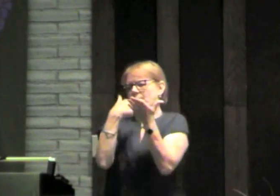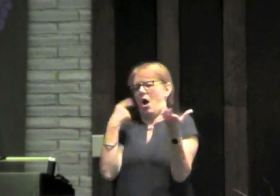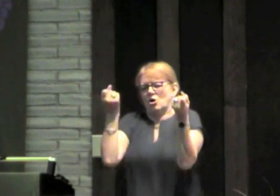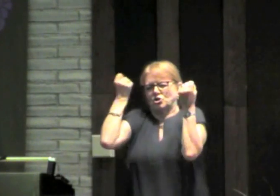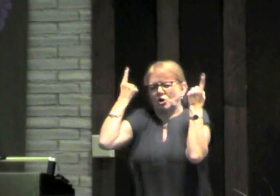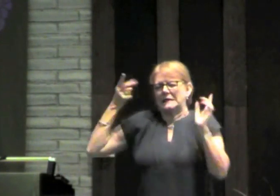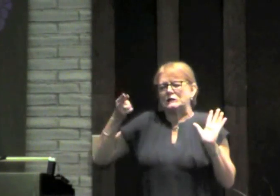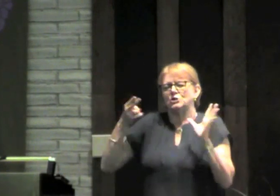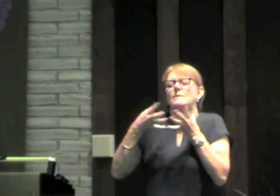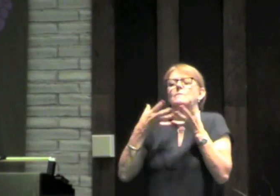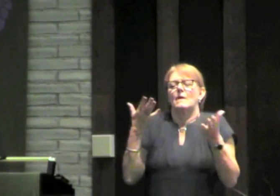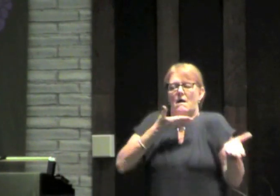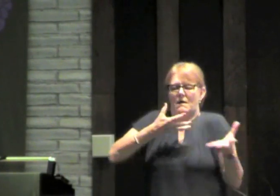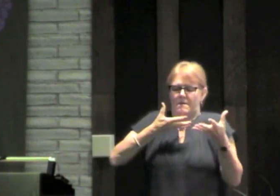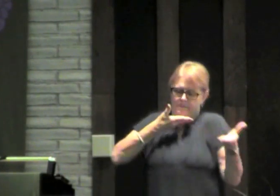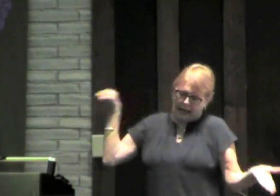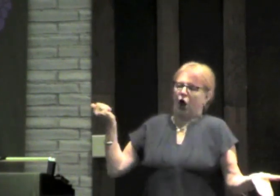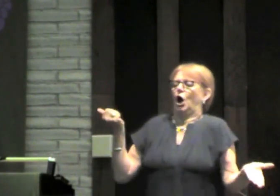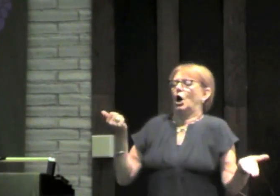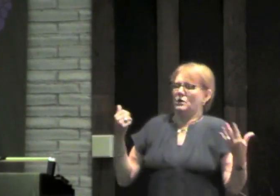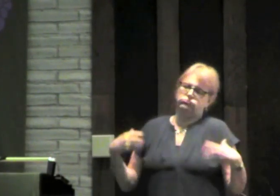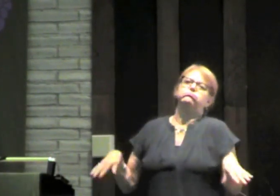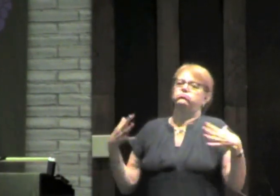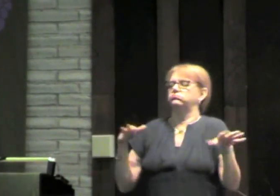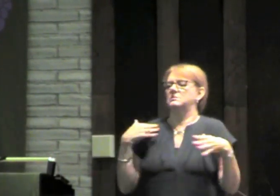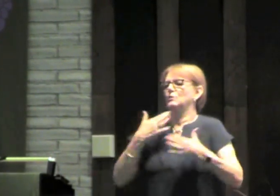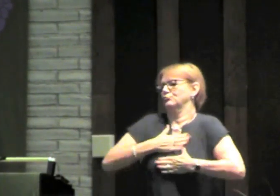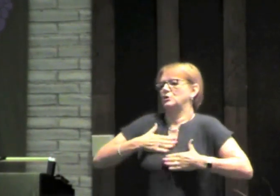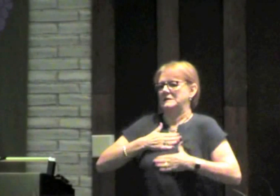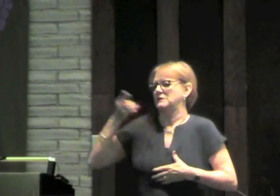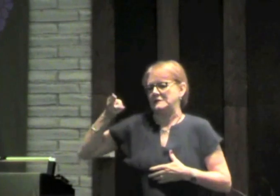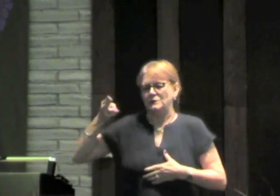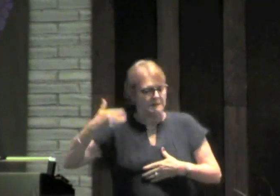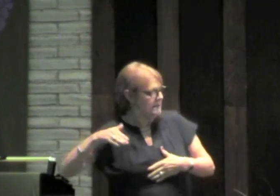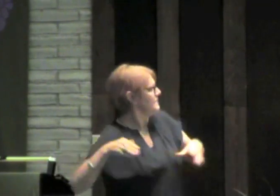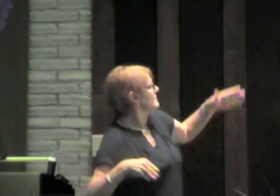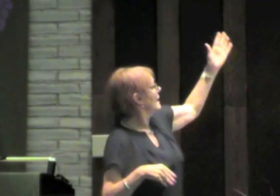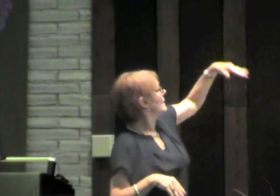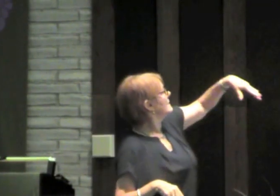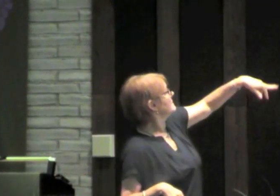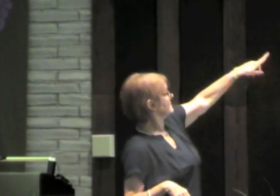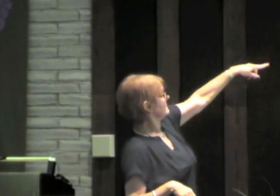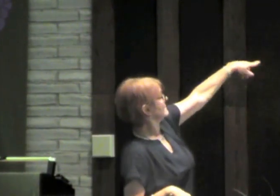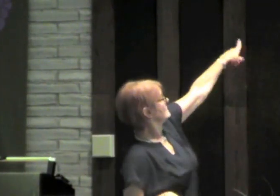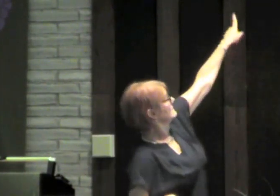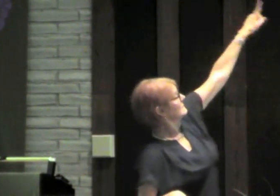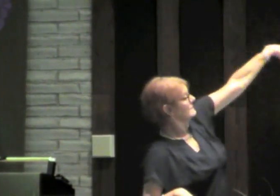fascinating. So this coming here helped me to understand the history much better, and I really appreciate their history more